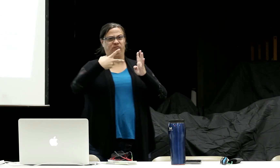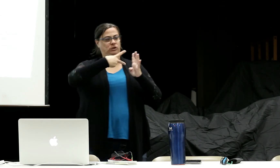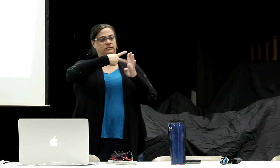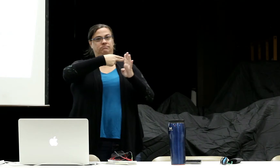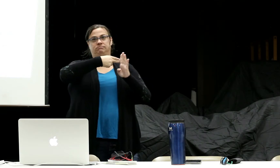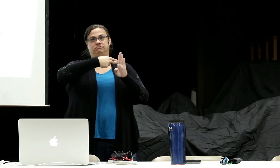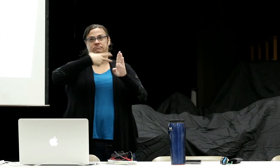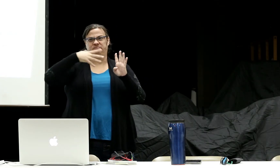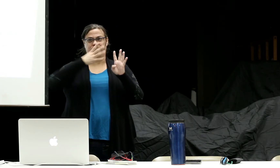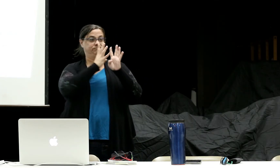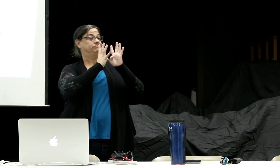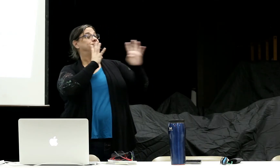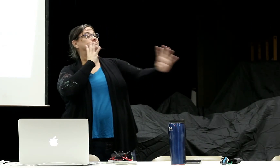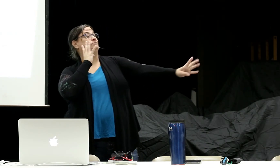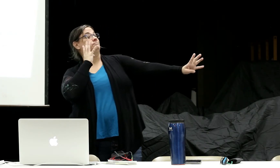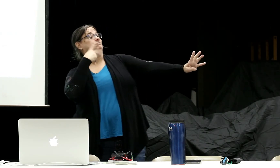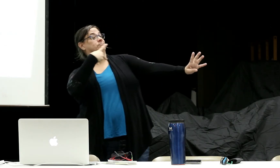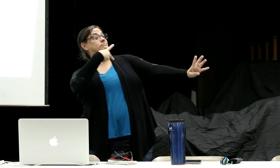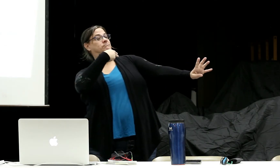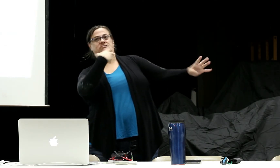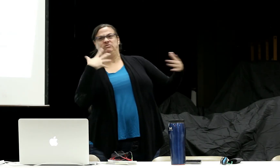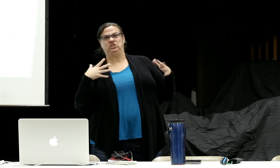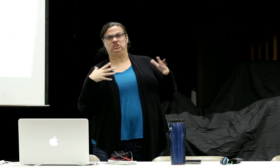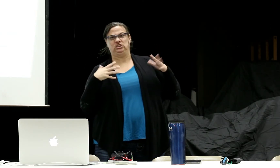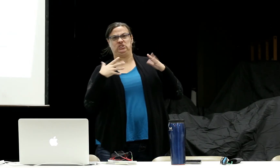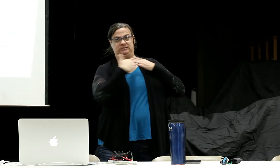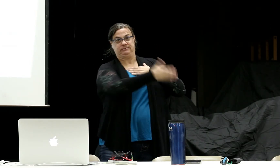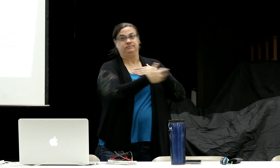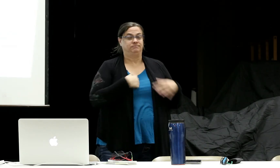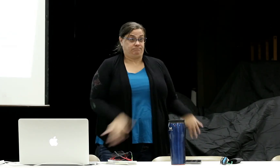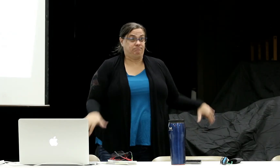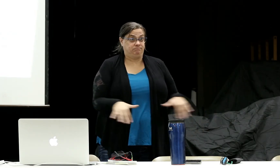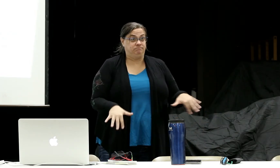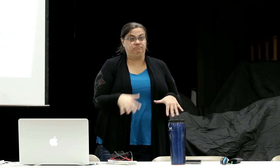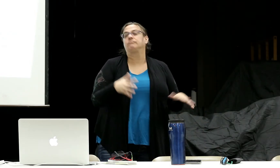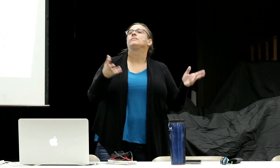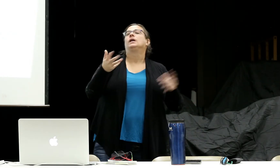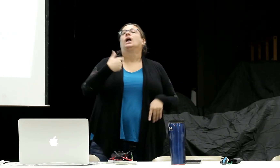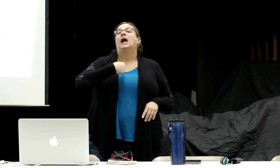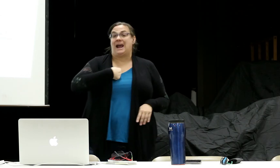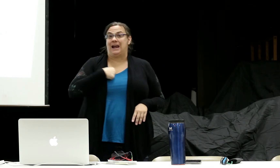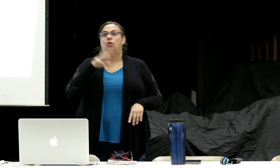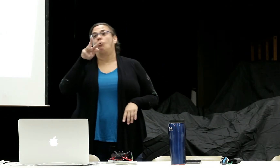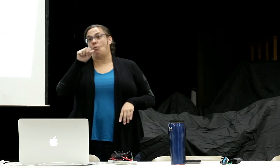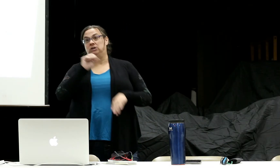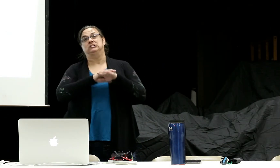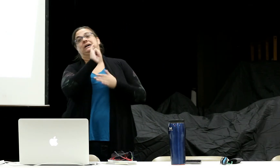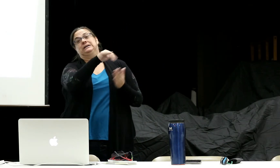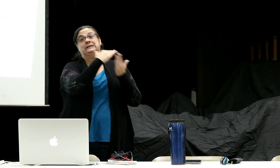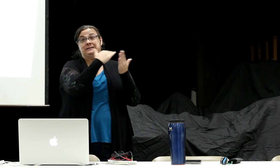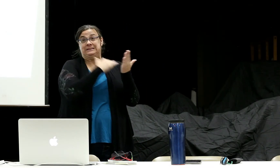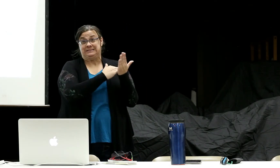I know, again, this isn't, if there's any other issues not related to VRI, I want to be able to make sure we can hear from the